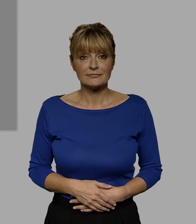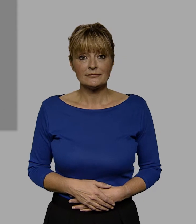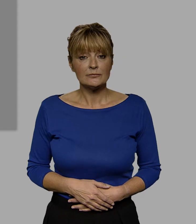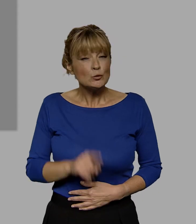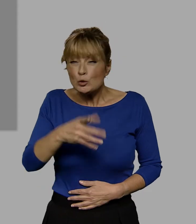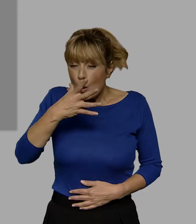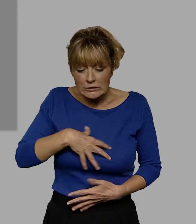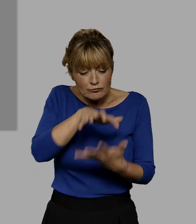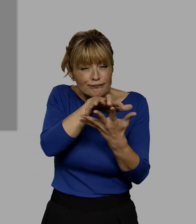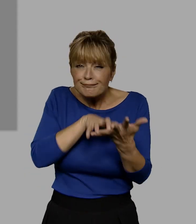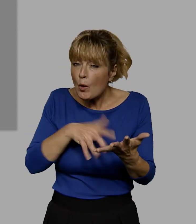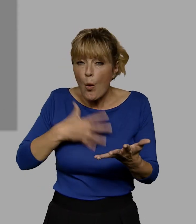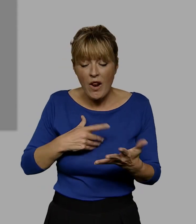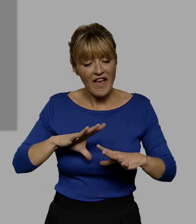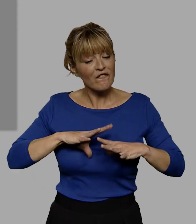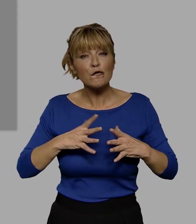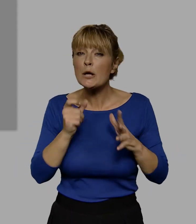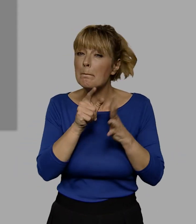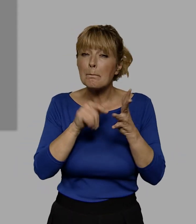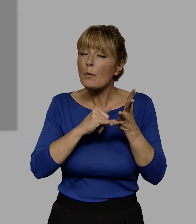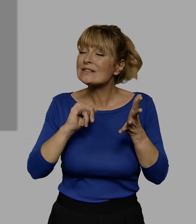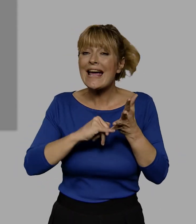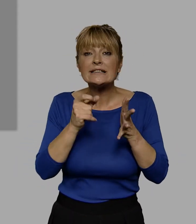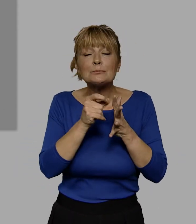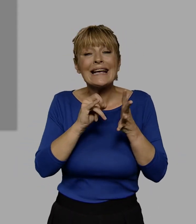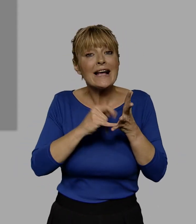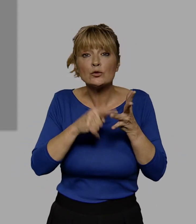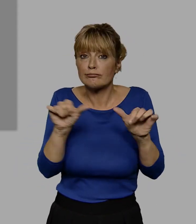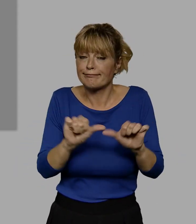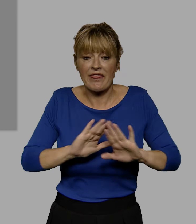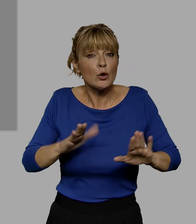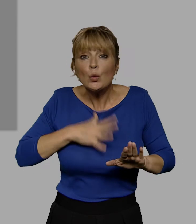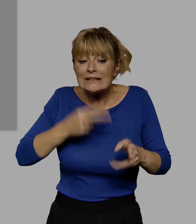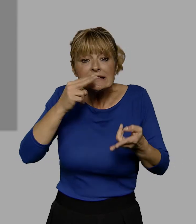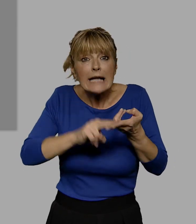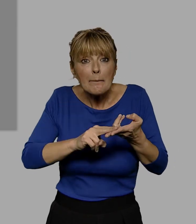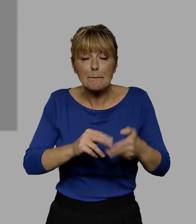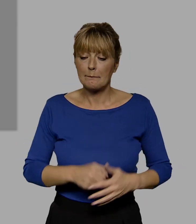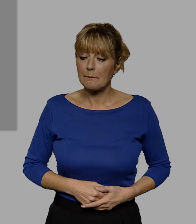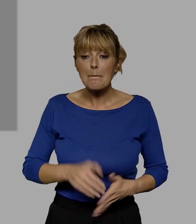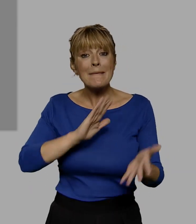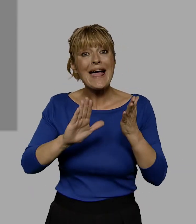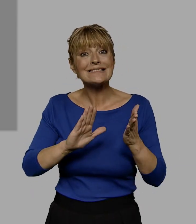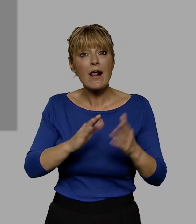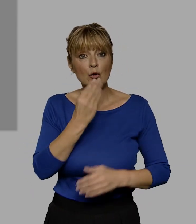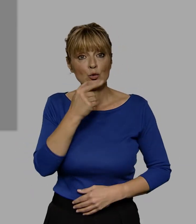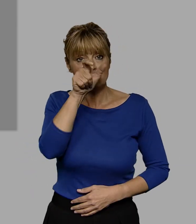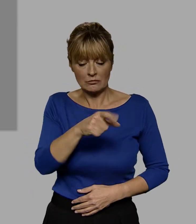need to write on the envelope, and you do not need to use a stamp. British Sign Language BSL users can contact us